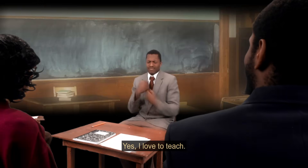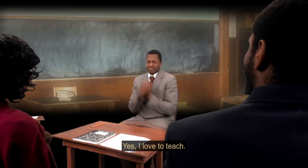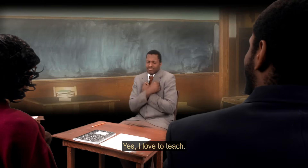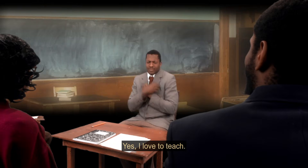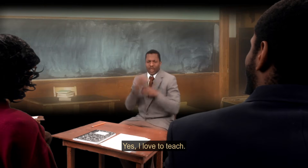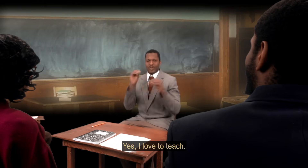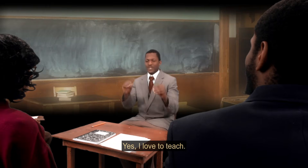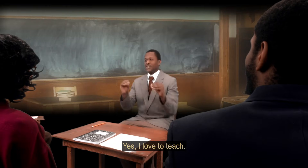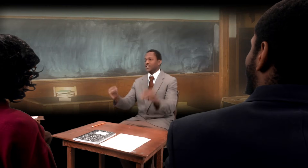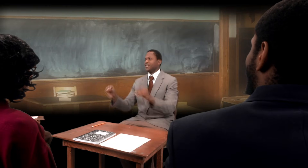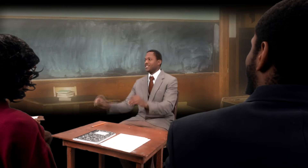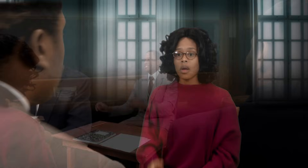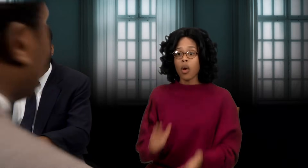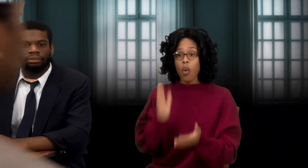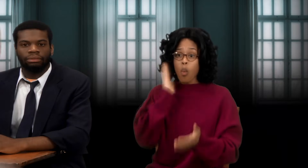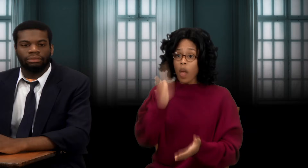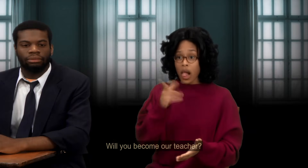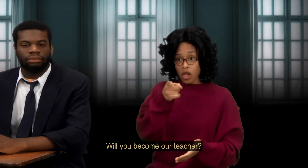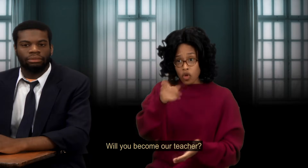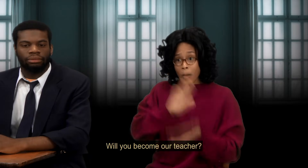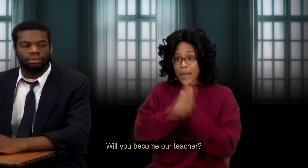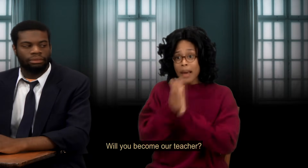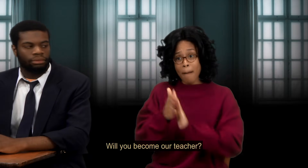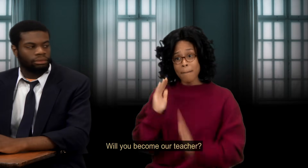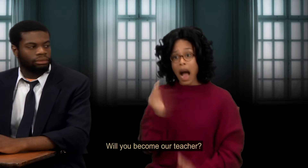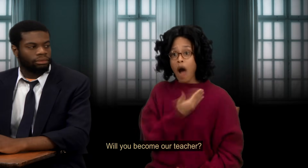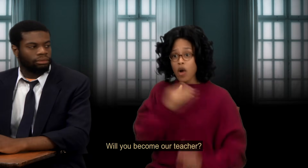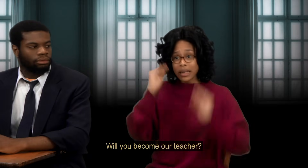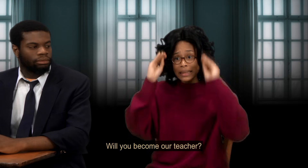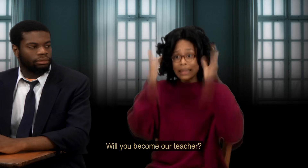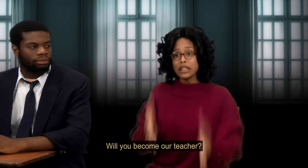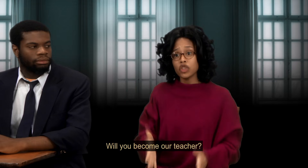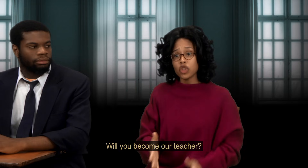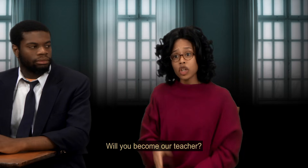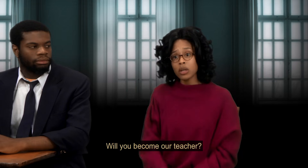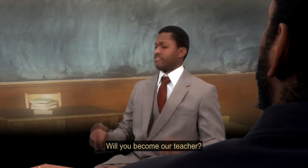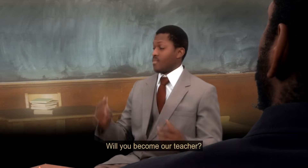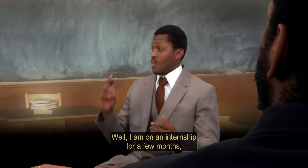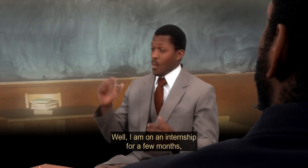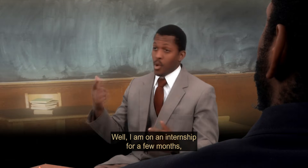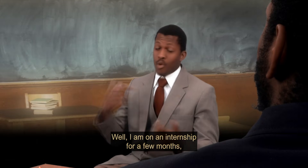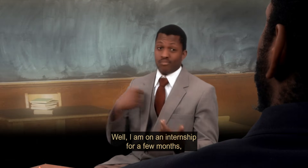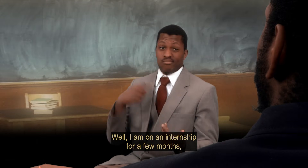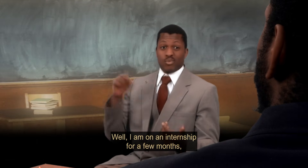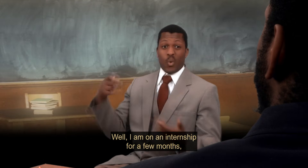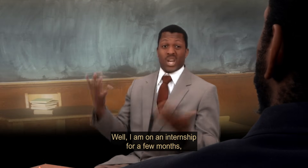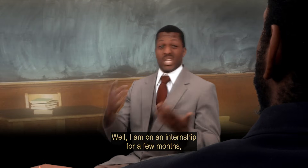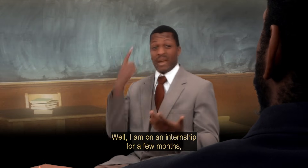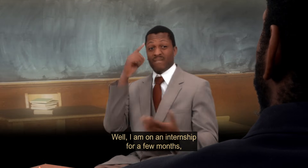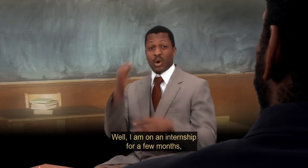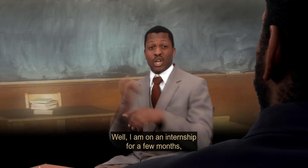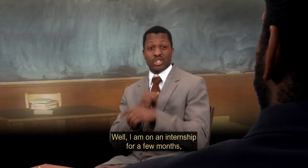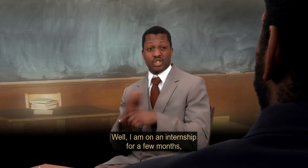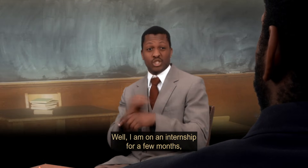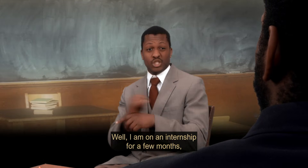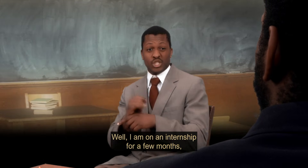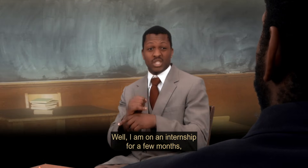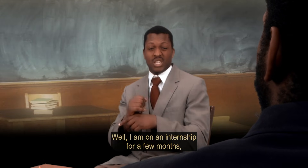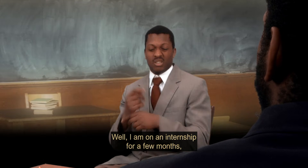love to teach. Will you become our teacher? Well, I'm on an internship for a